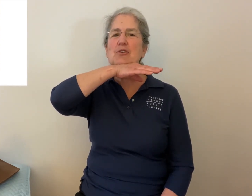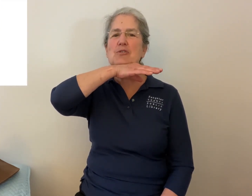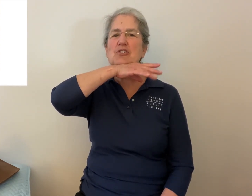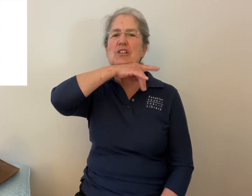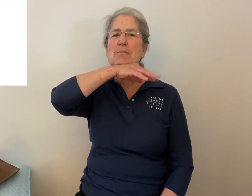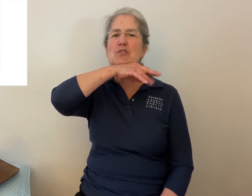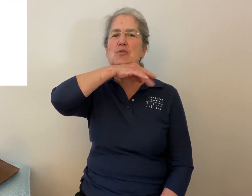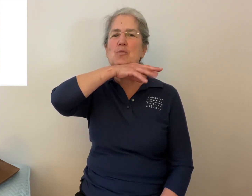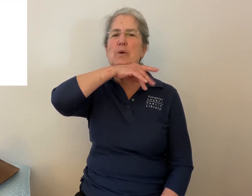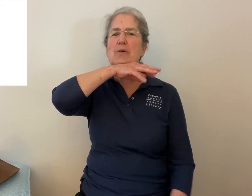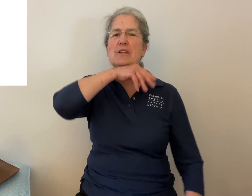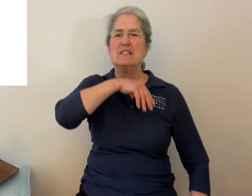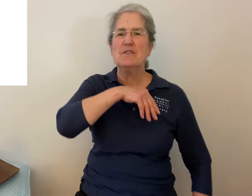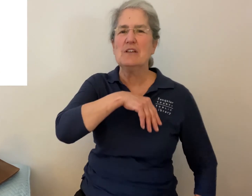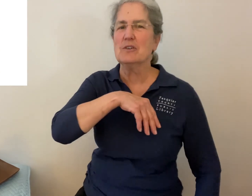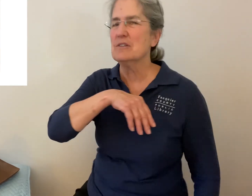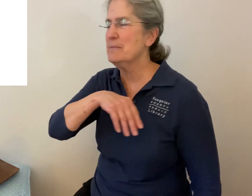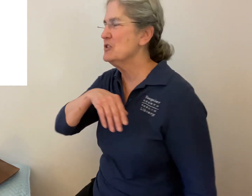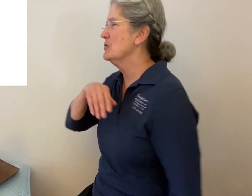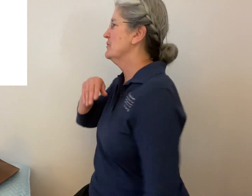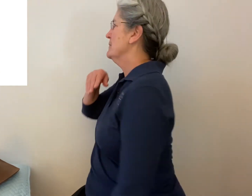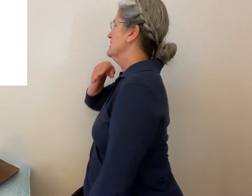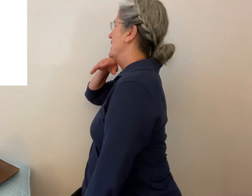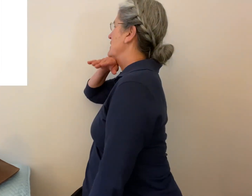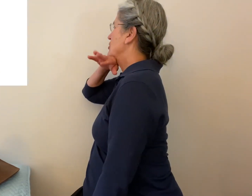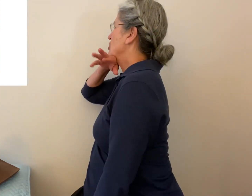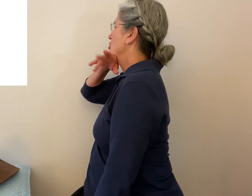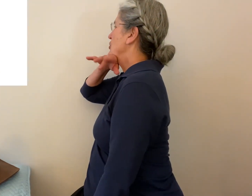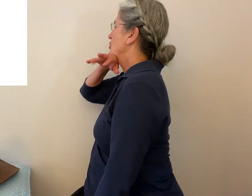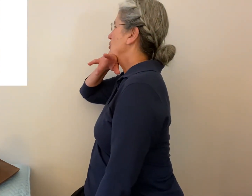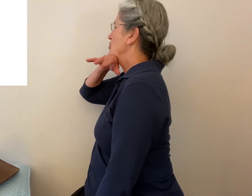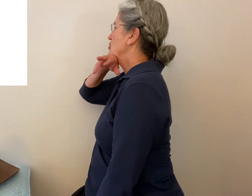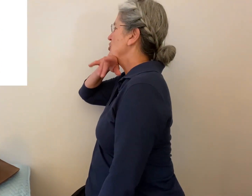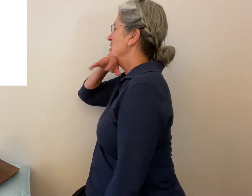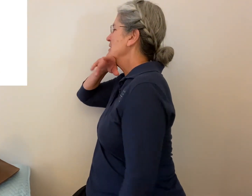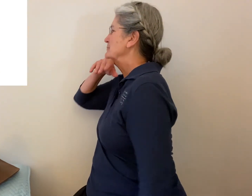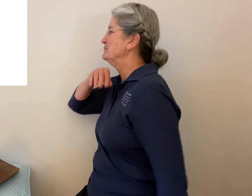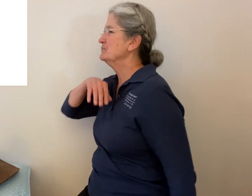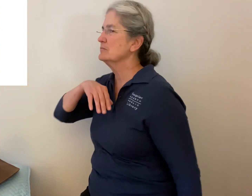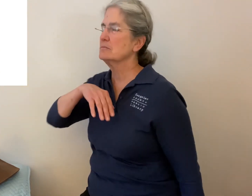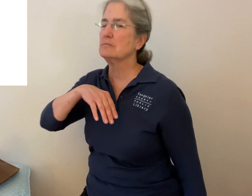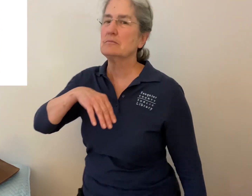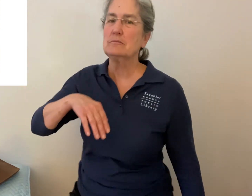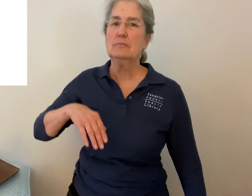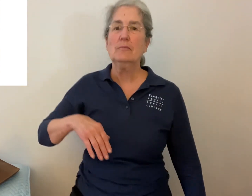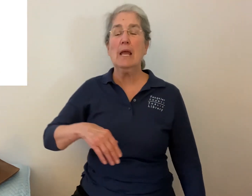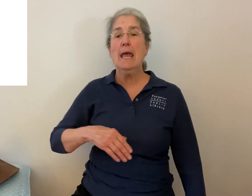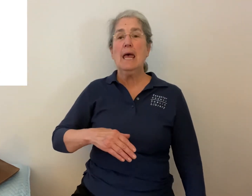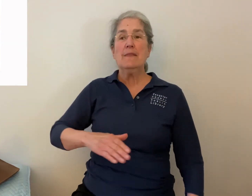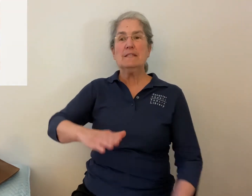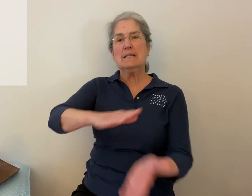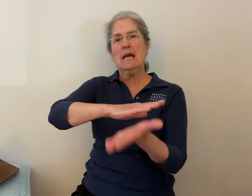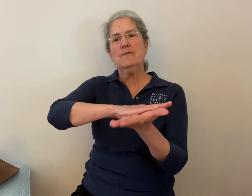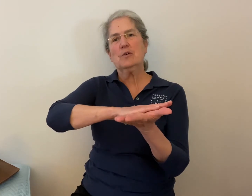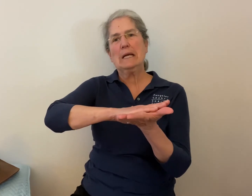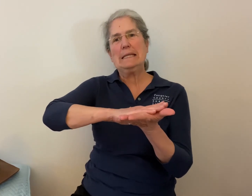your chin, but you wiggle these fingers. Let me show you from this side. Dirty. The sign for